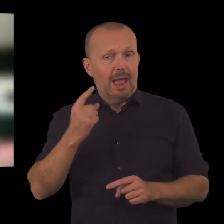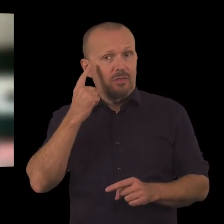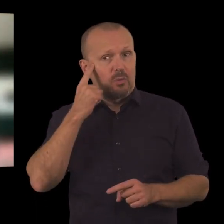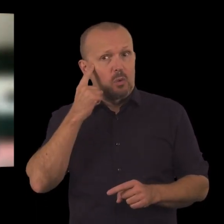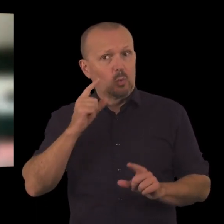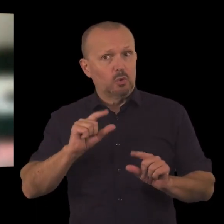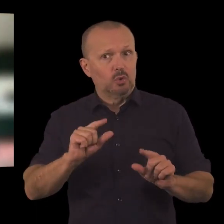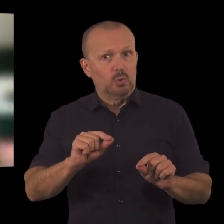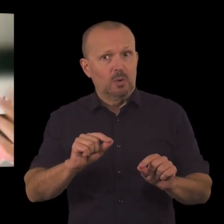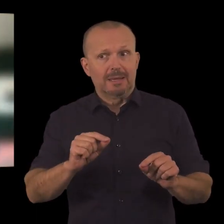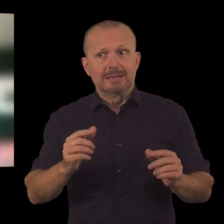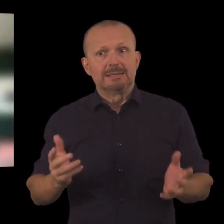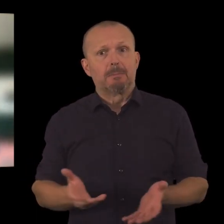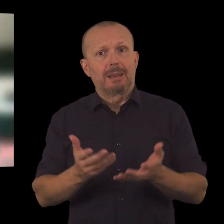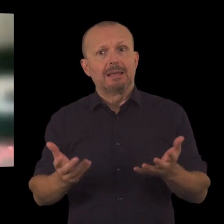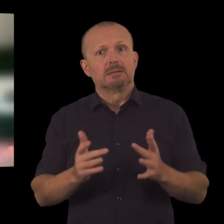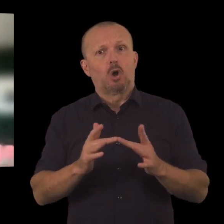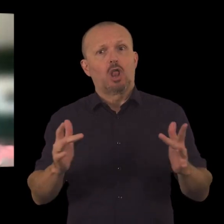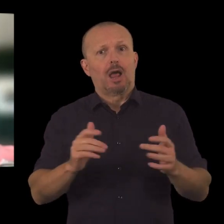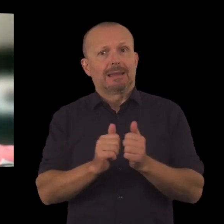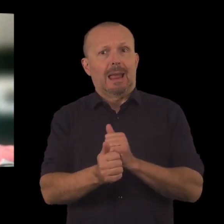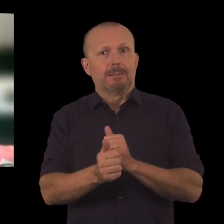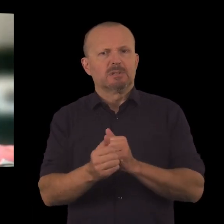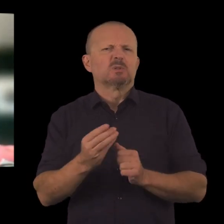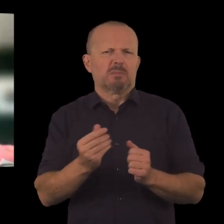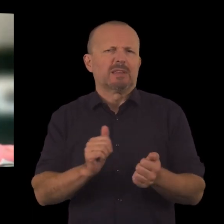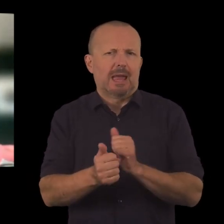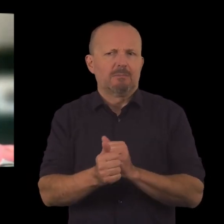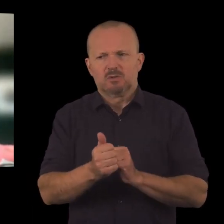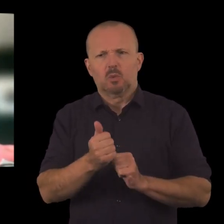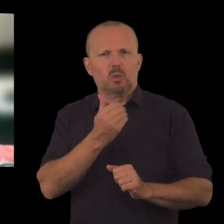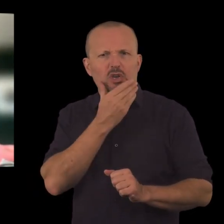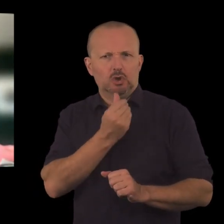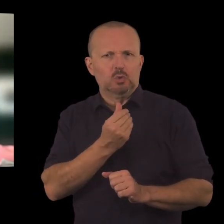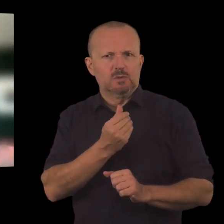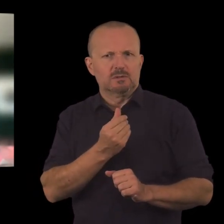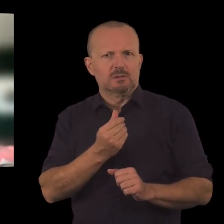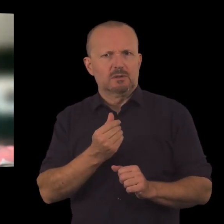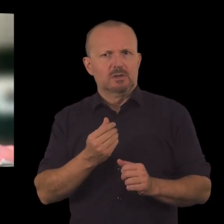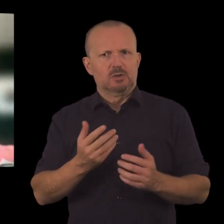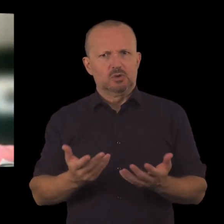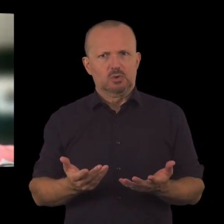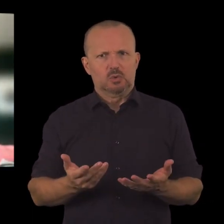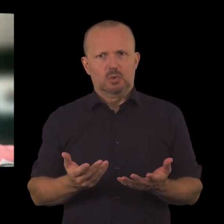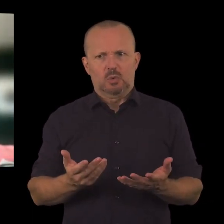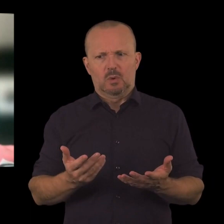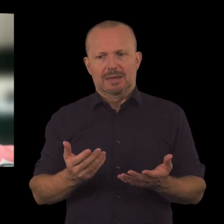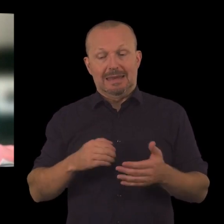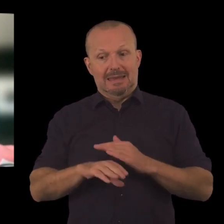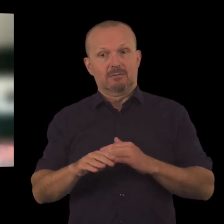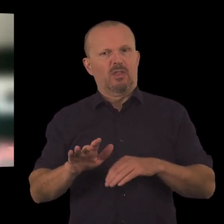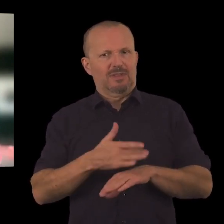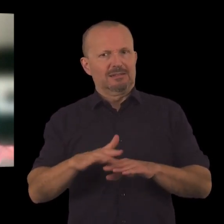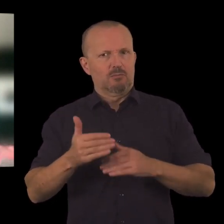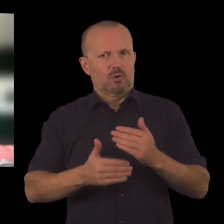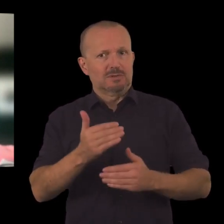was also going to do is play some online games, and there's some of the games that we use to in